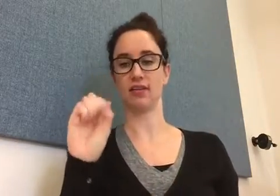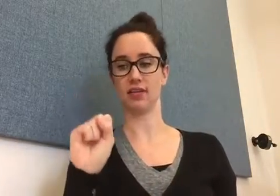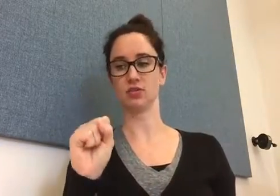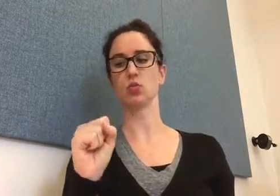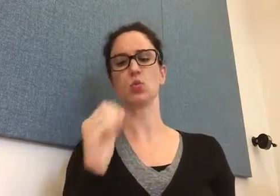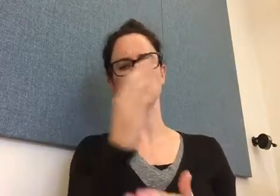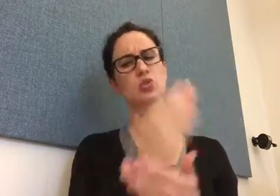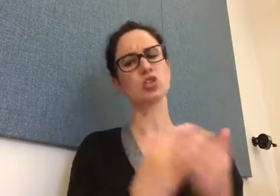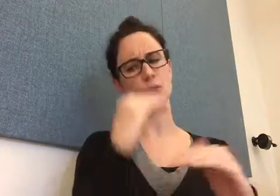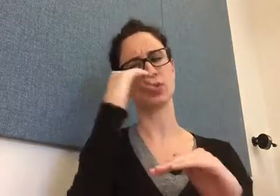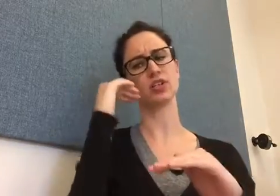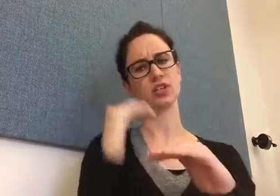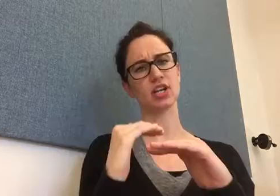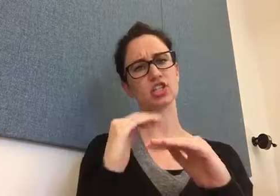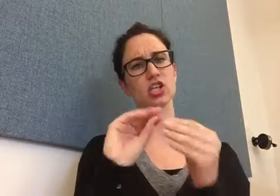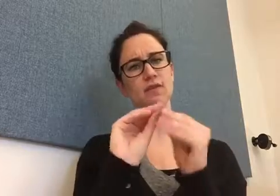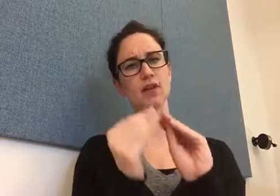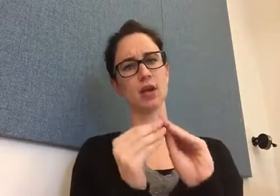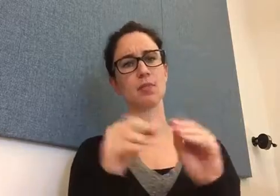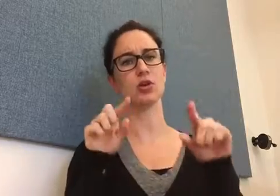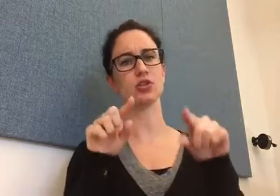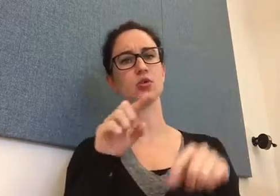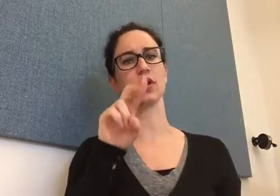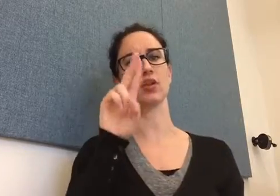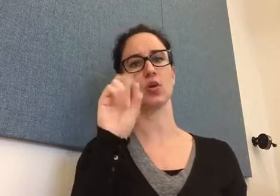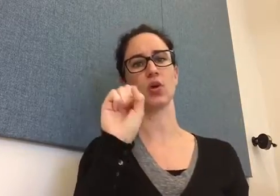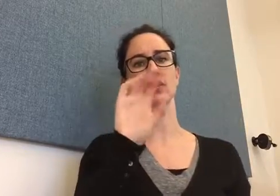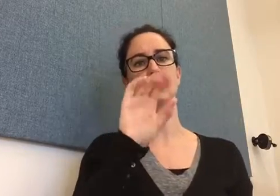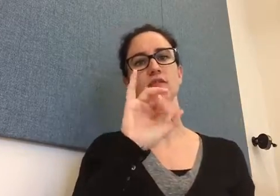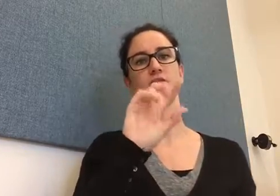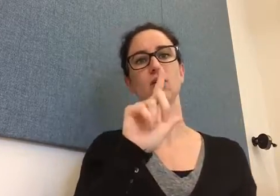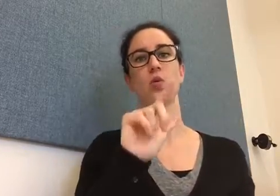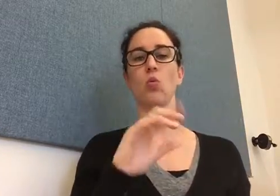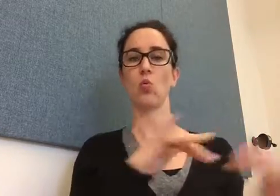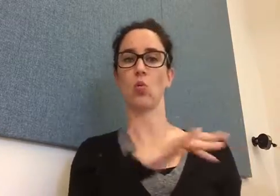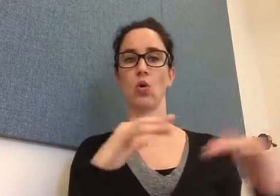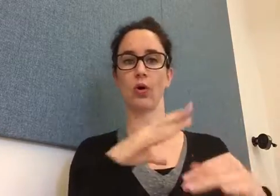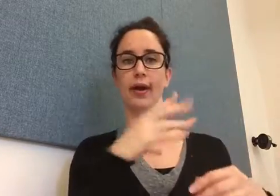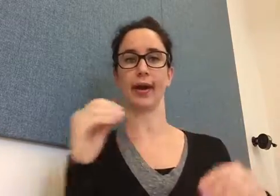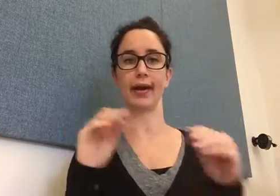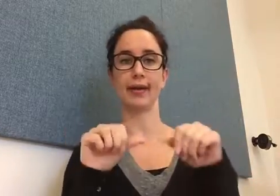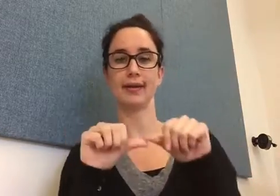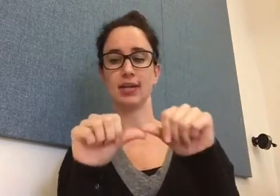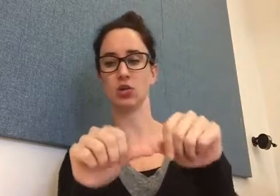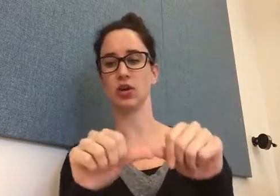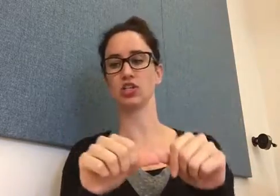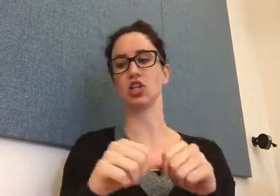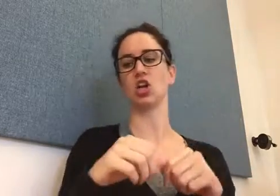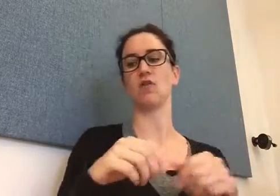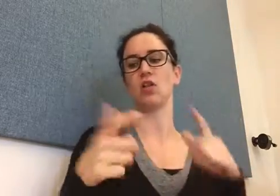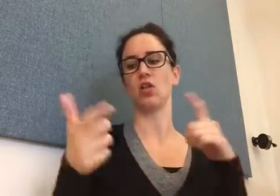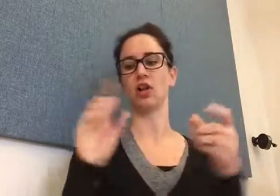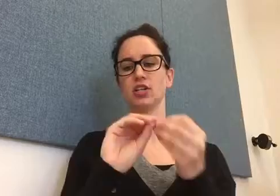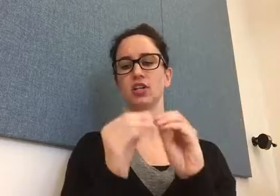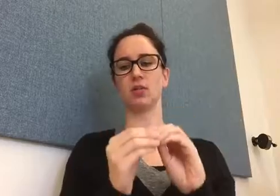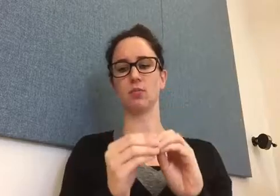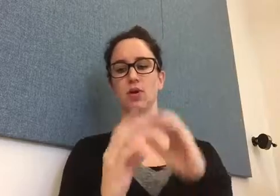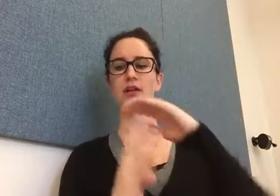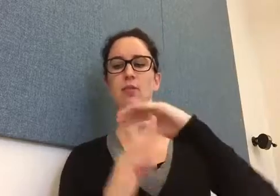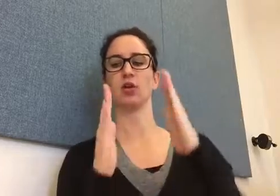of numbers during the U.S. Civil War and continuation of the large number of immigrants during the 1860s, which brought